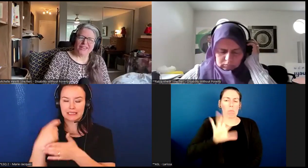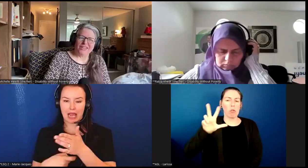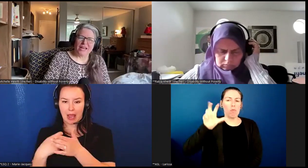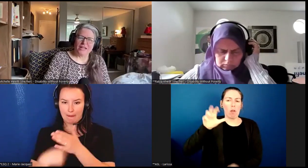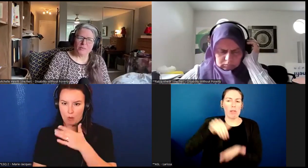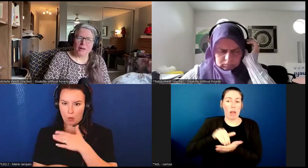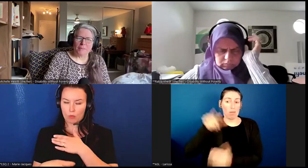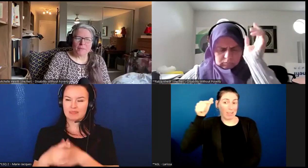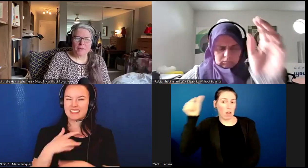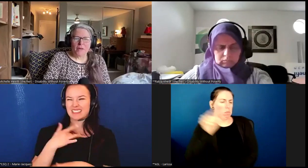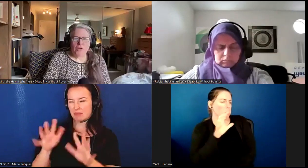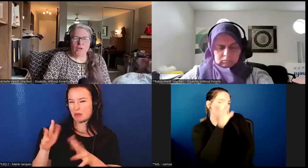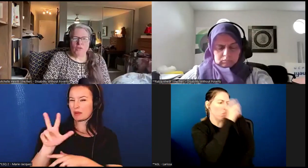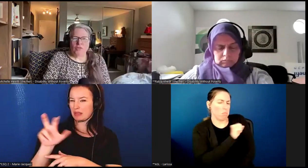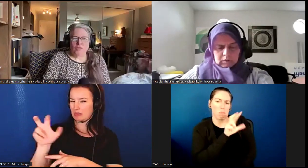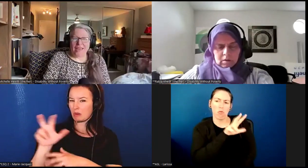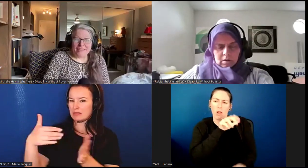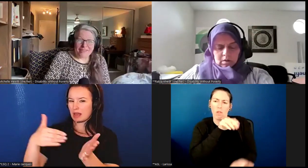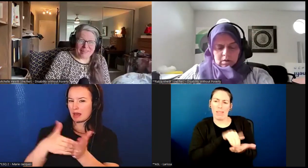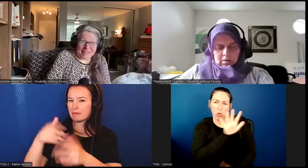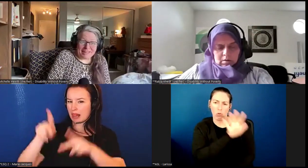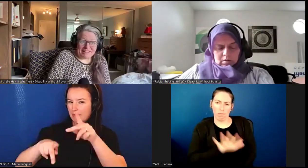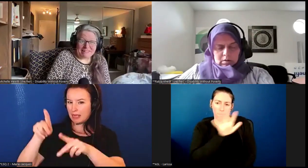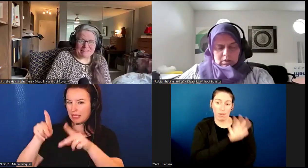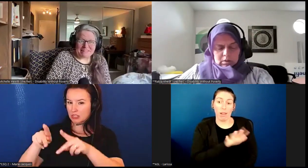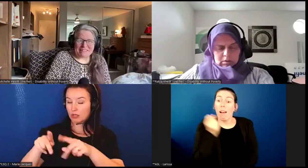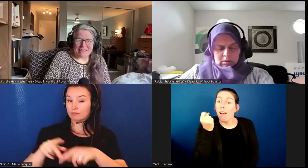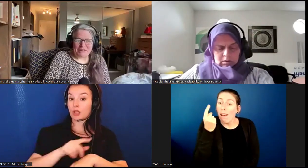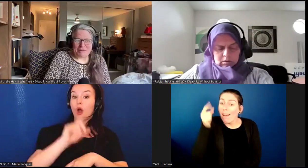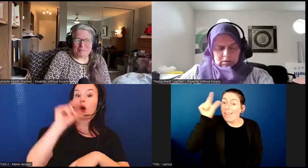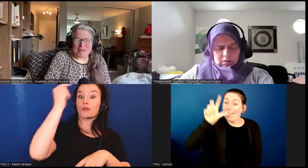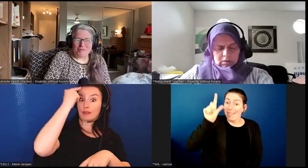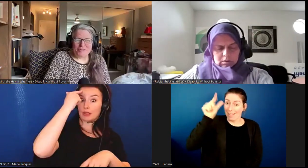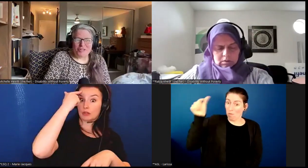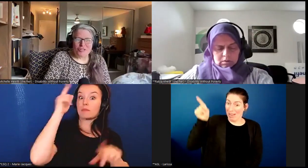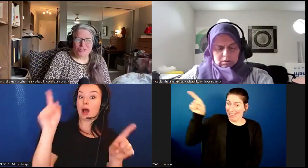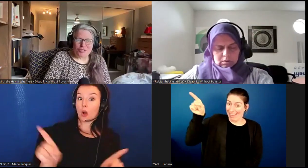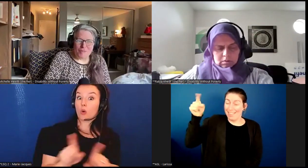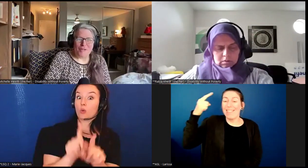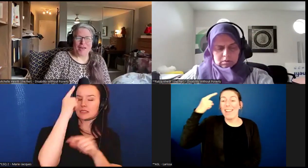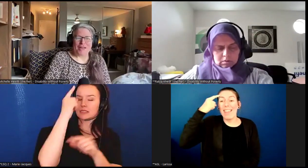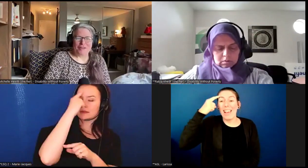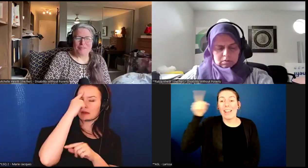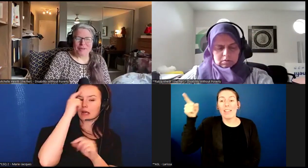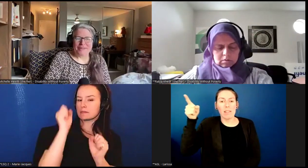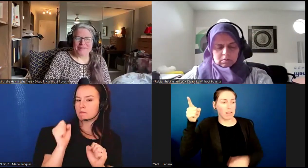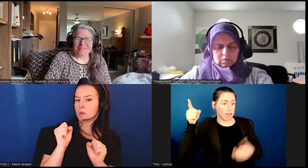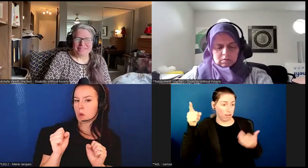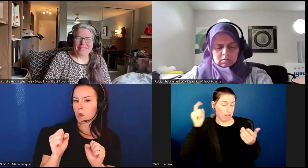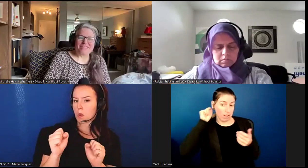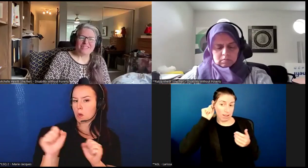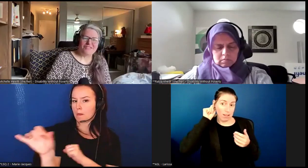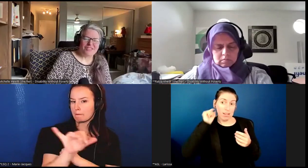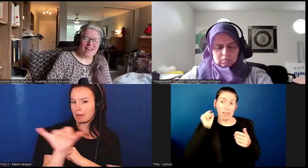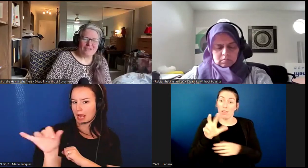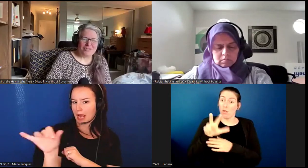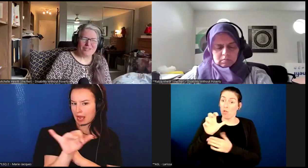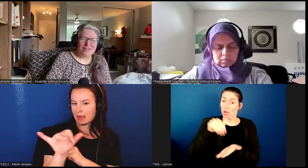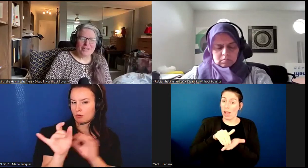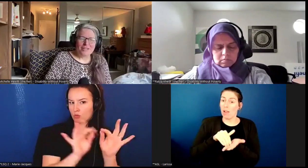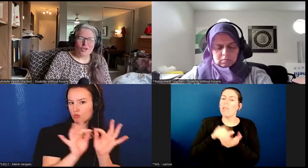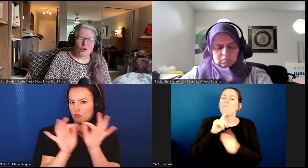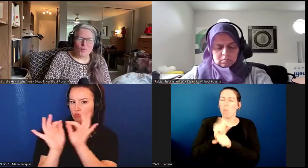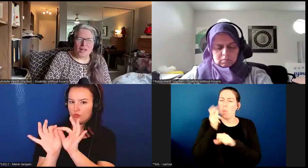of thinks that as well. They think that they're going to be able to double that number to